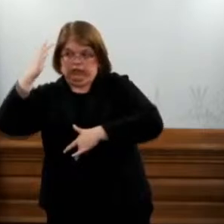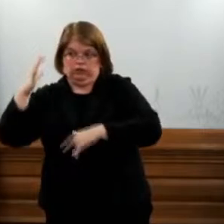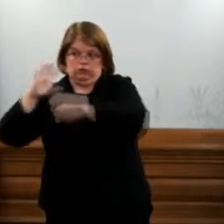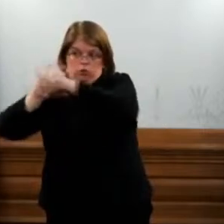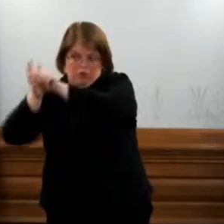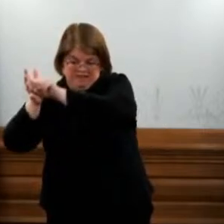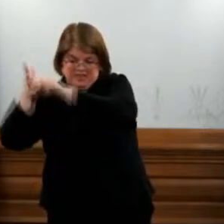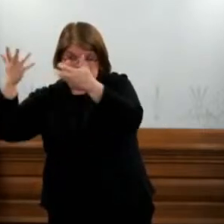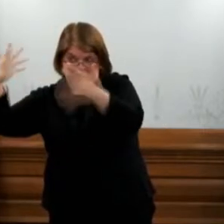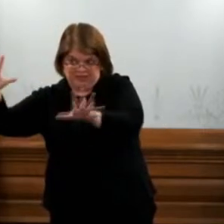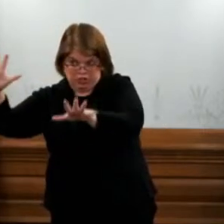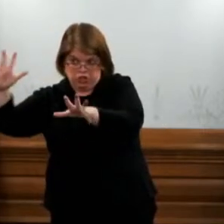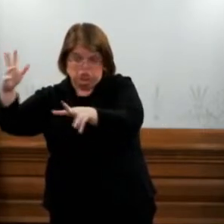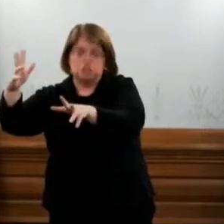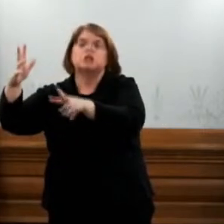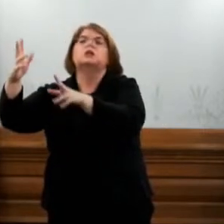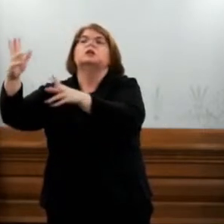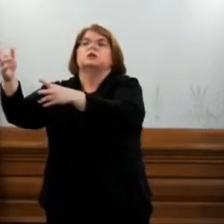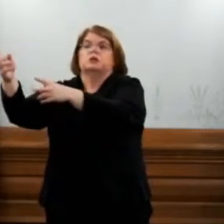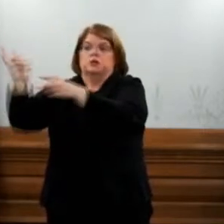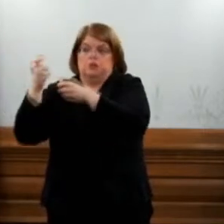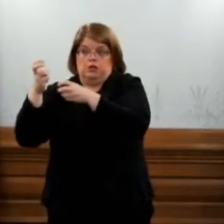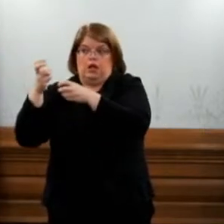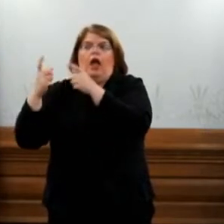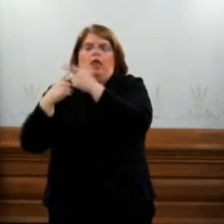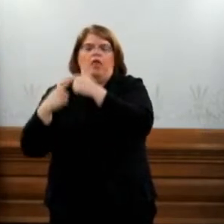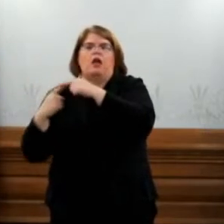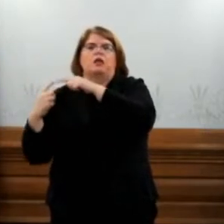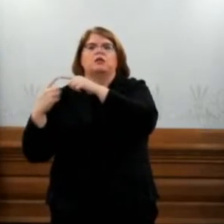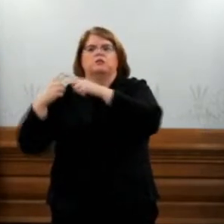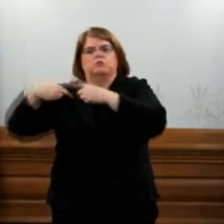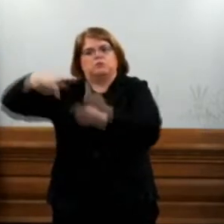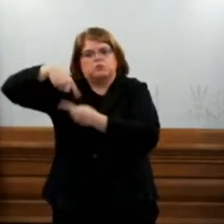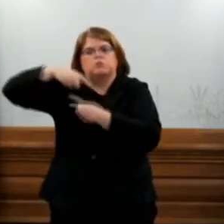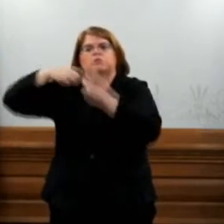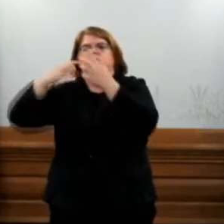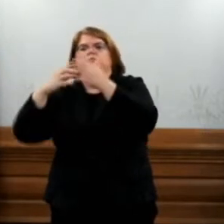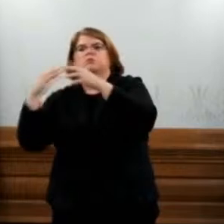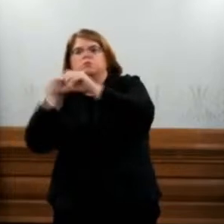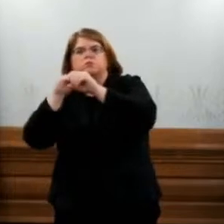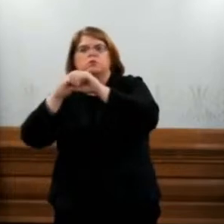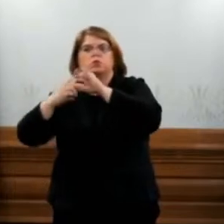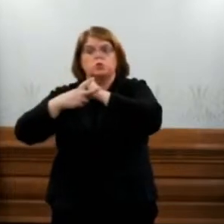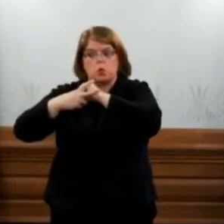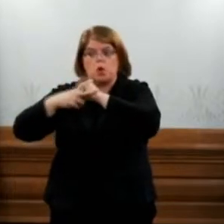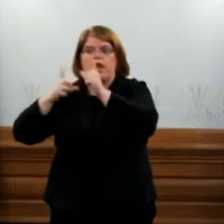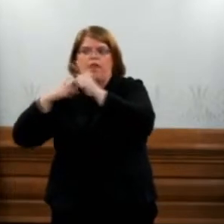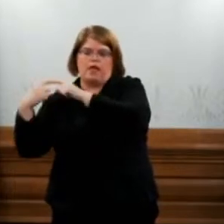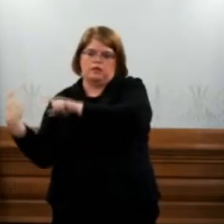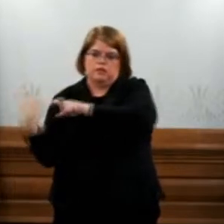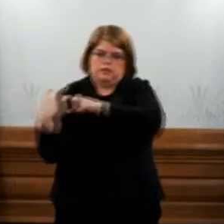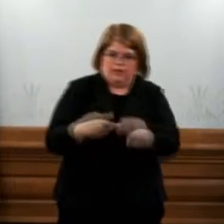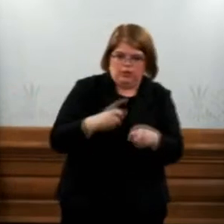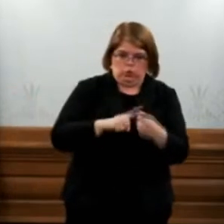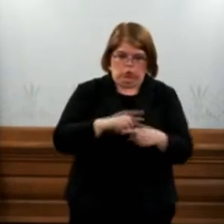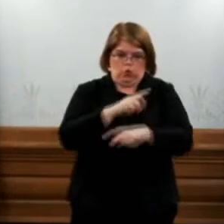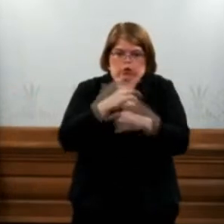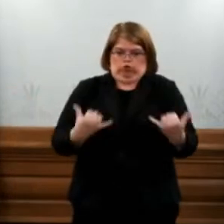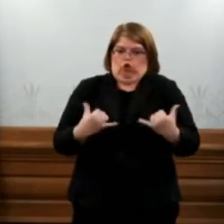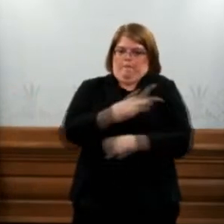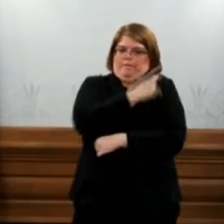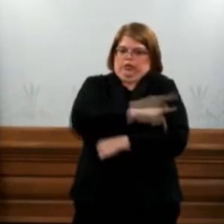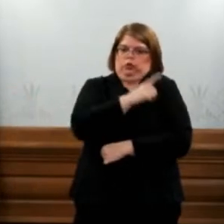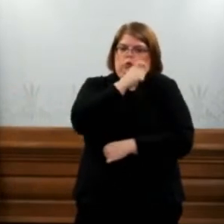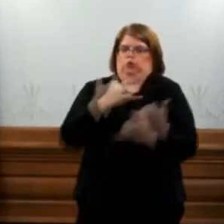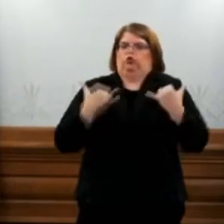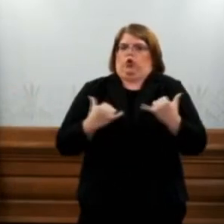a person Yes. that has not yet made their own antibodies. And so they're getting them from somebody else to attack the virus, which is